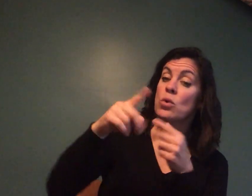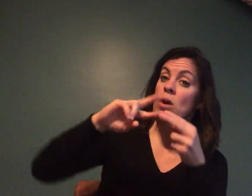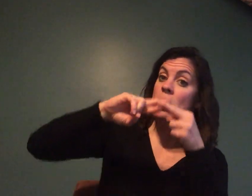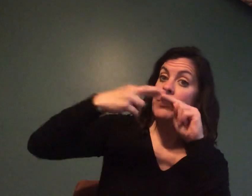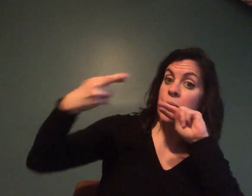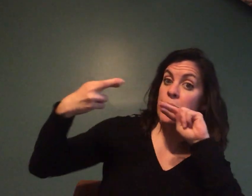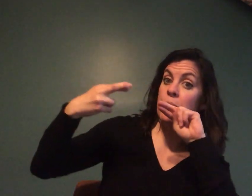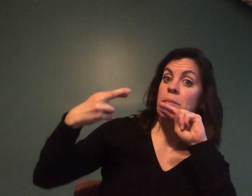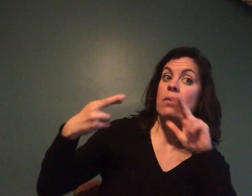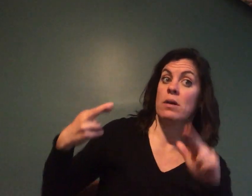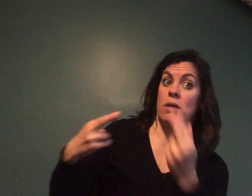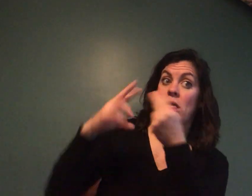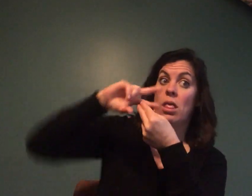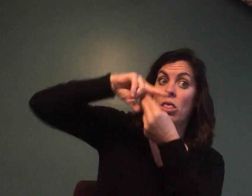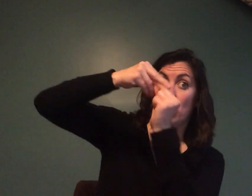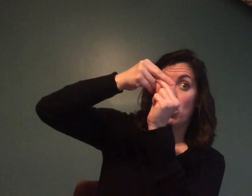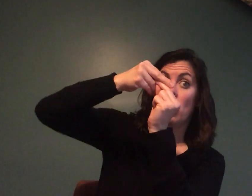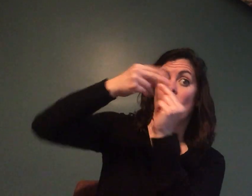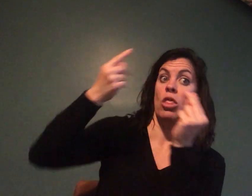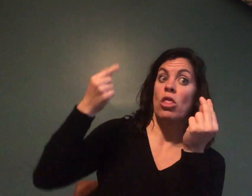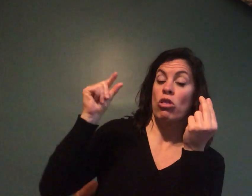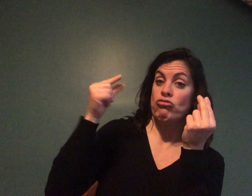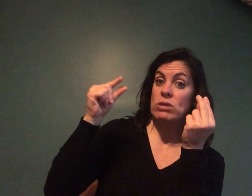screw. Yeah, they go on a green screw, which I can't find.